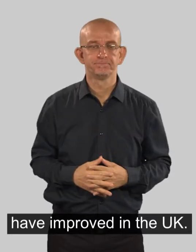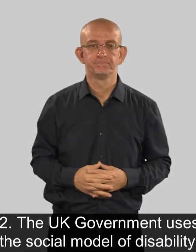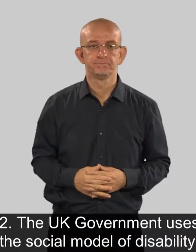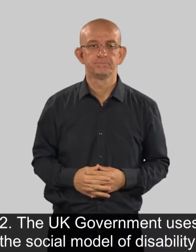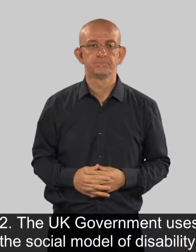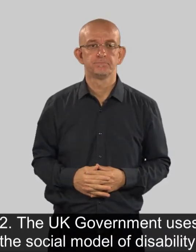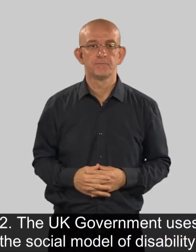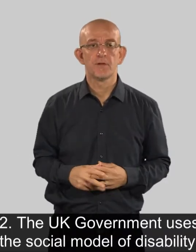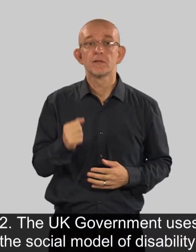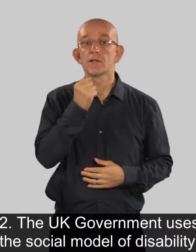2.